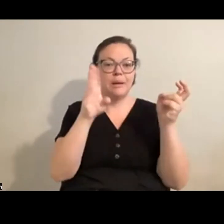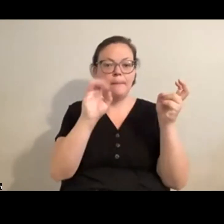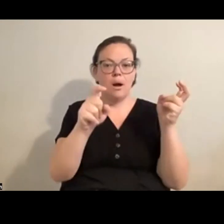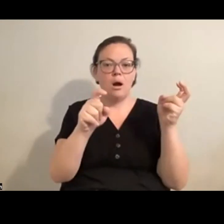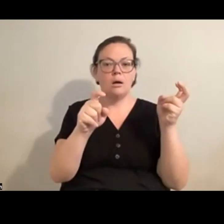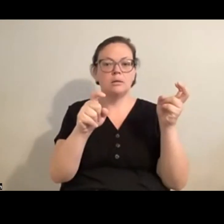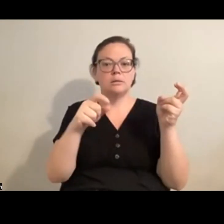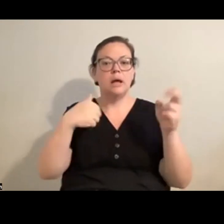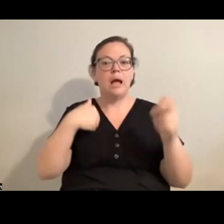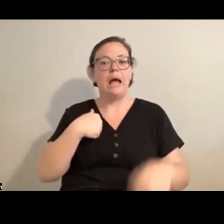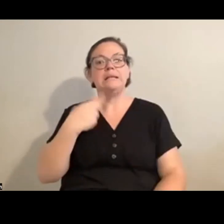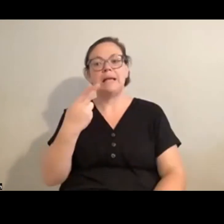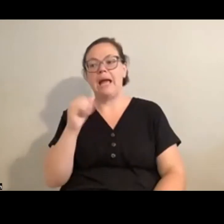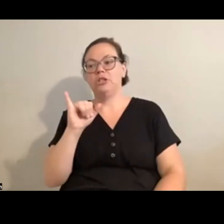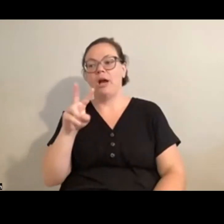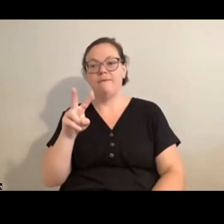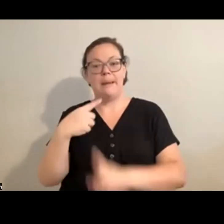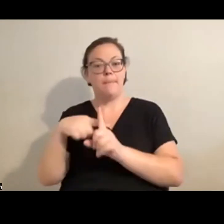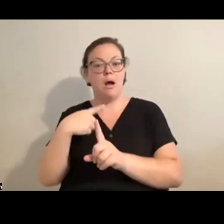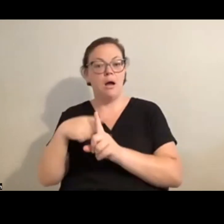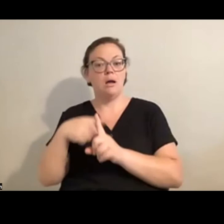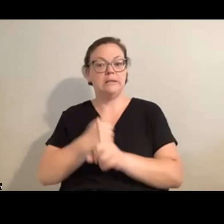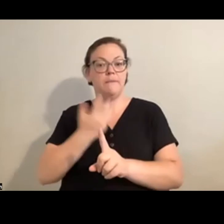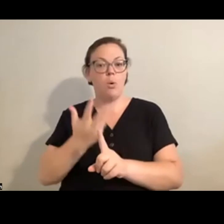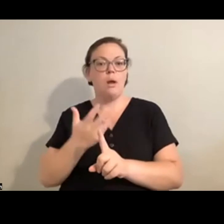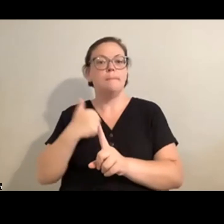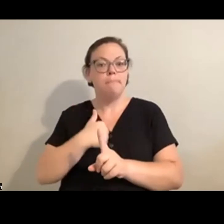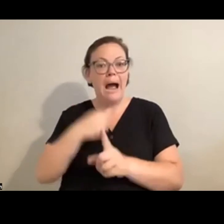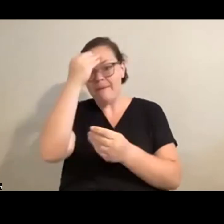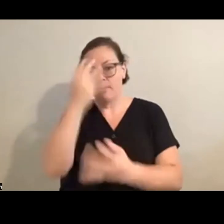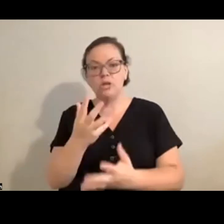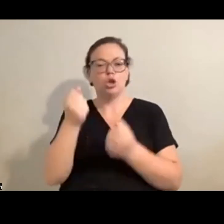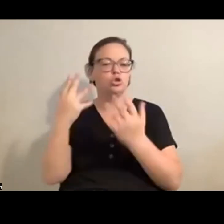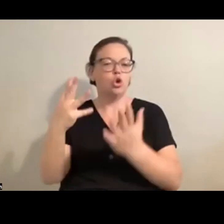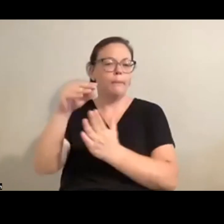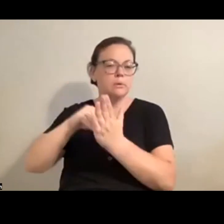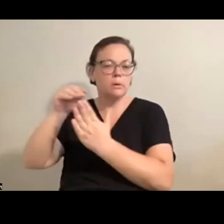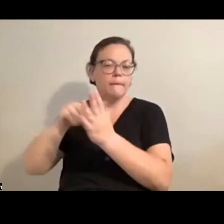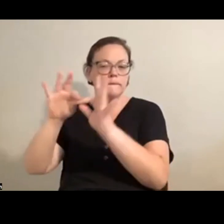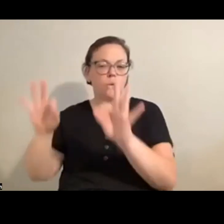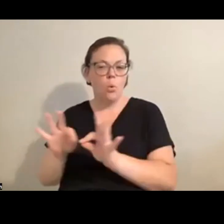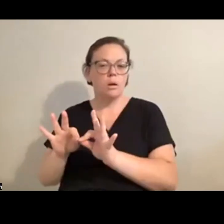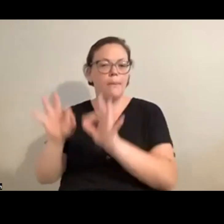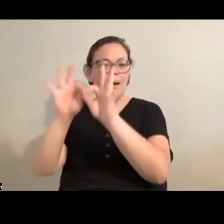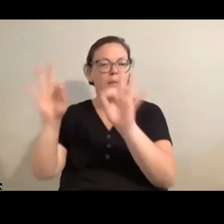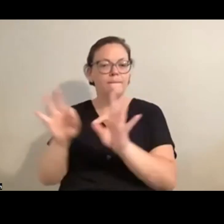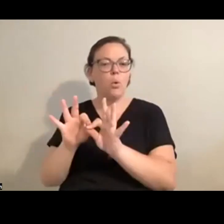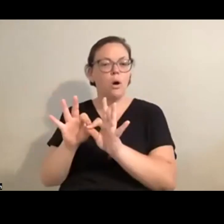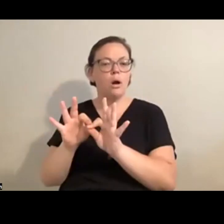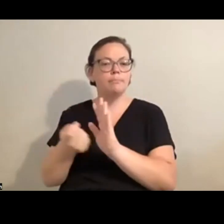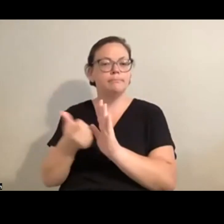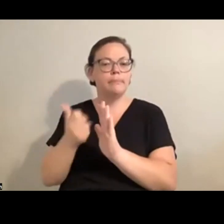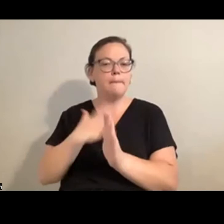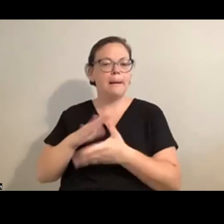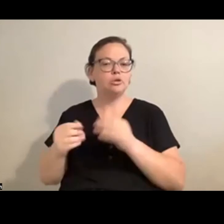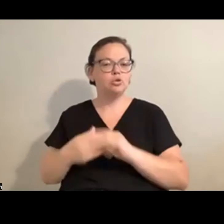positive poet, my info is on so many forms. But the forms erase the story of my life. And my